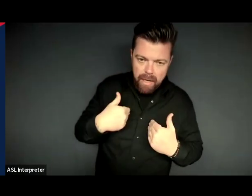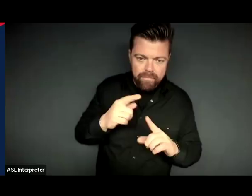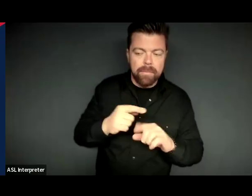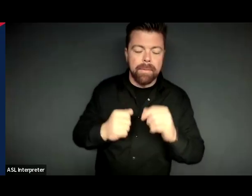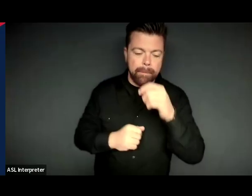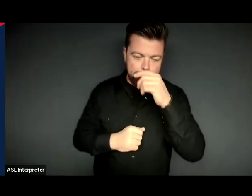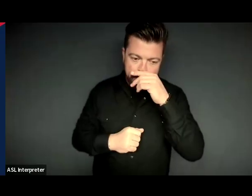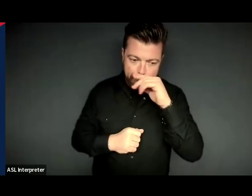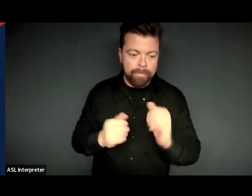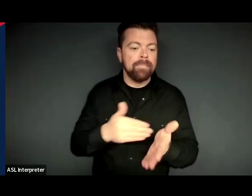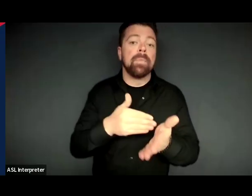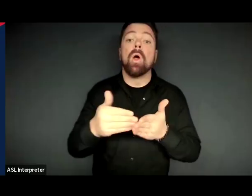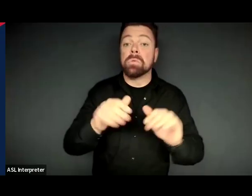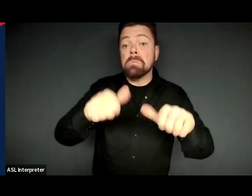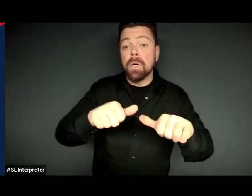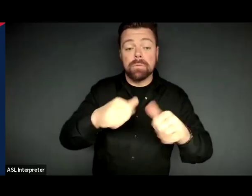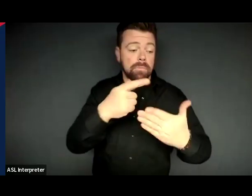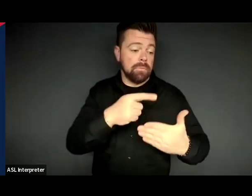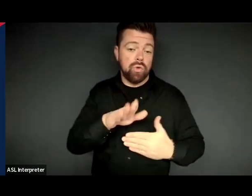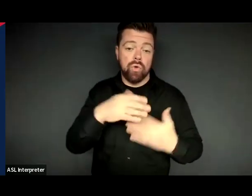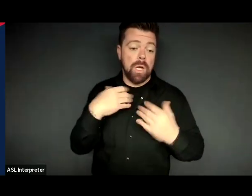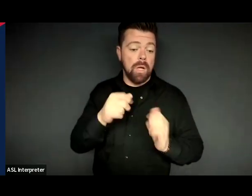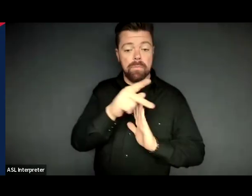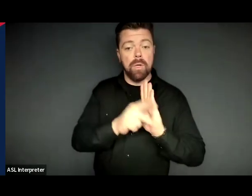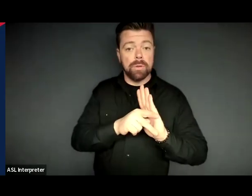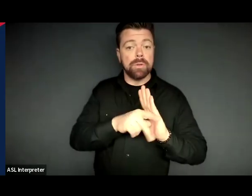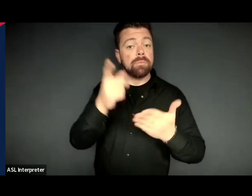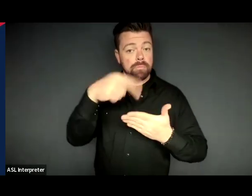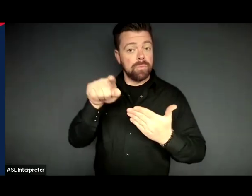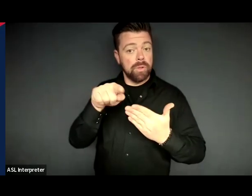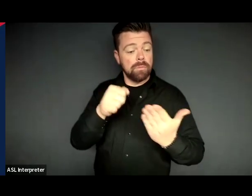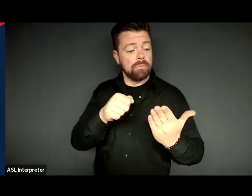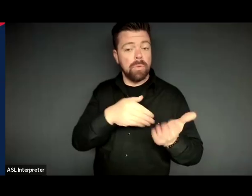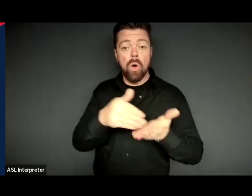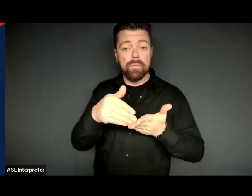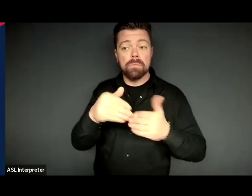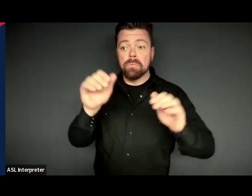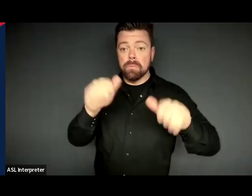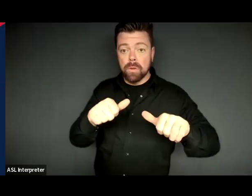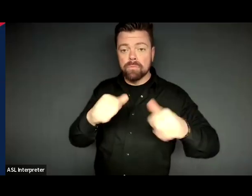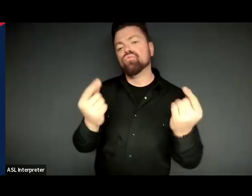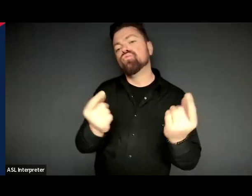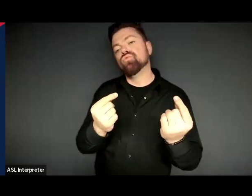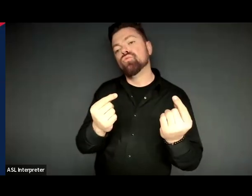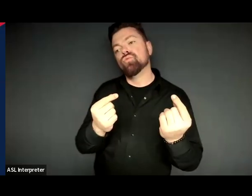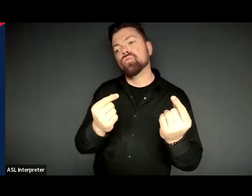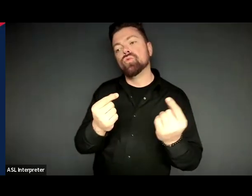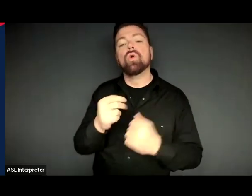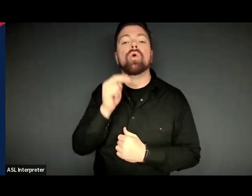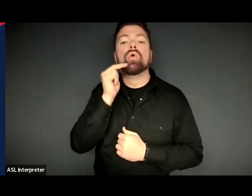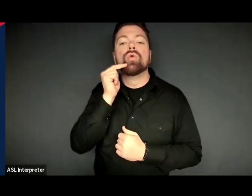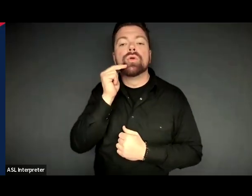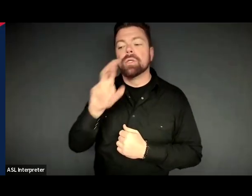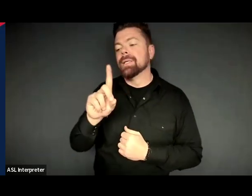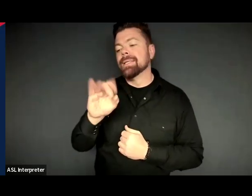But as often as you can, check your policy. And as often as you can, ask for a nutrition or a